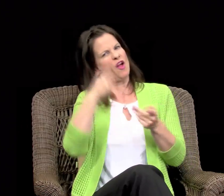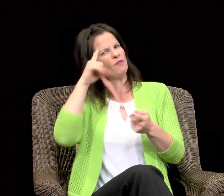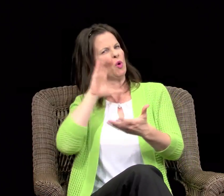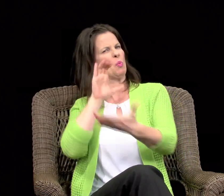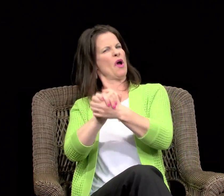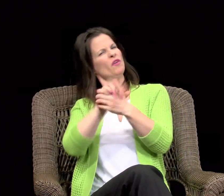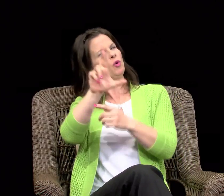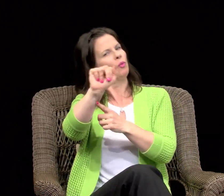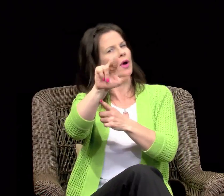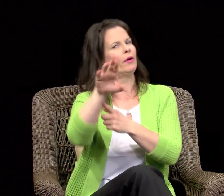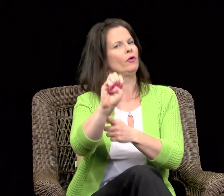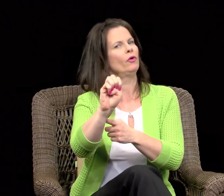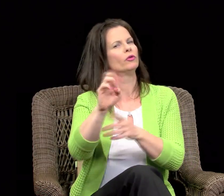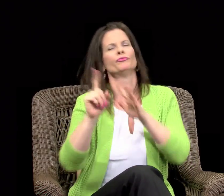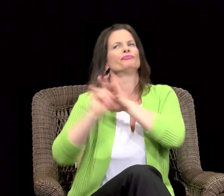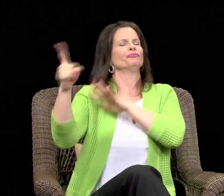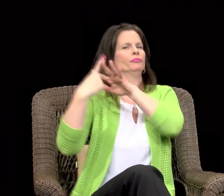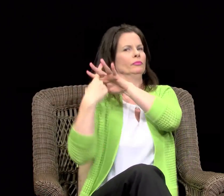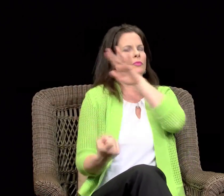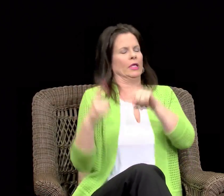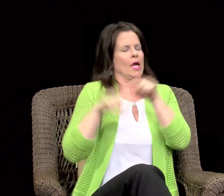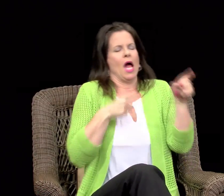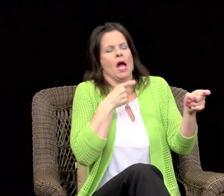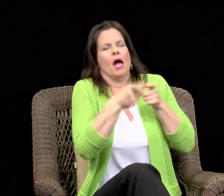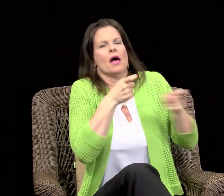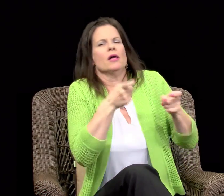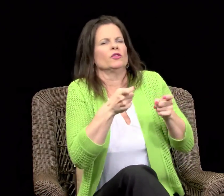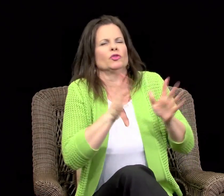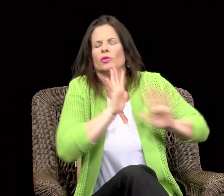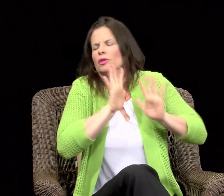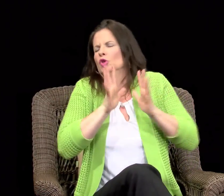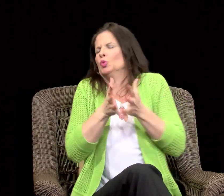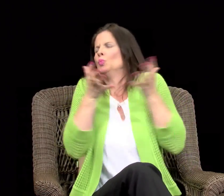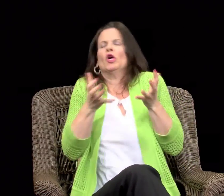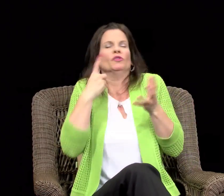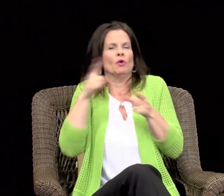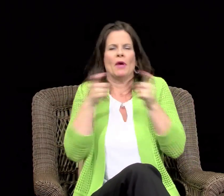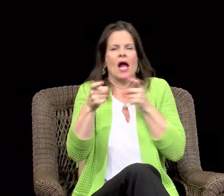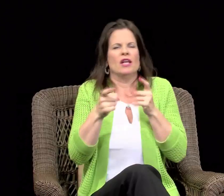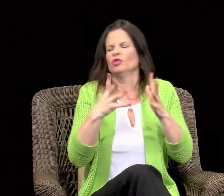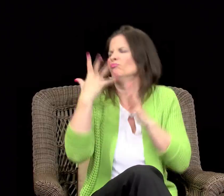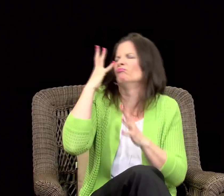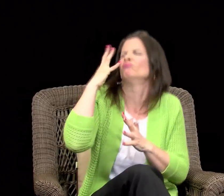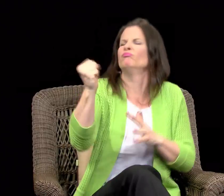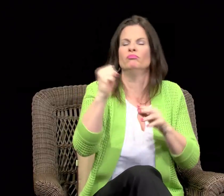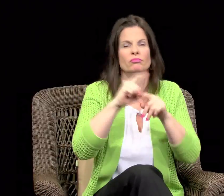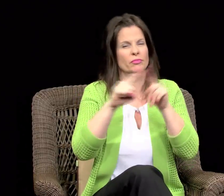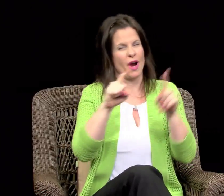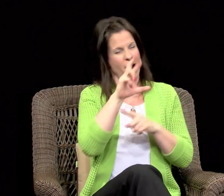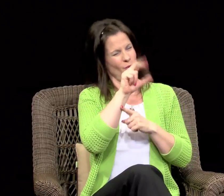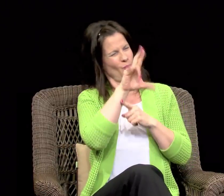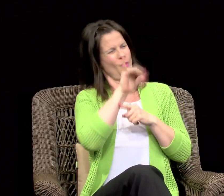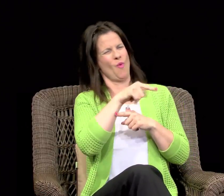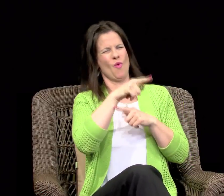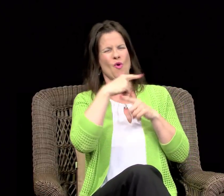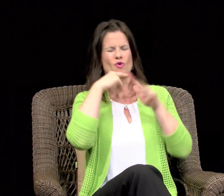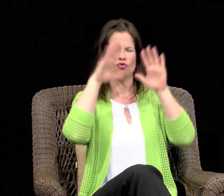are so many men who leave when things become unmanageable. And they, it just becomes too much for them, and